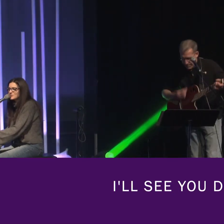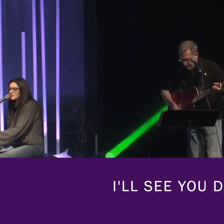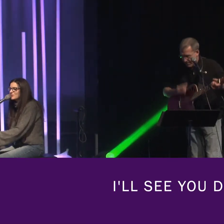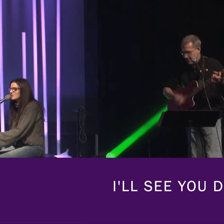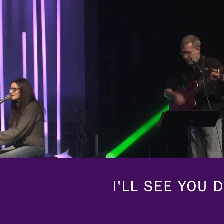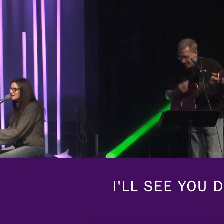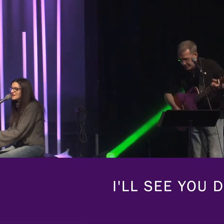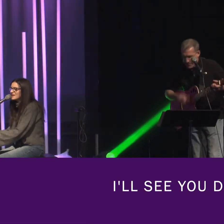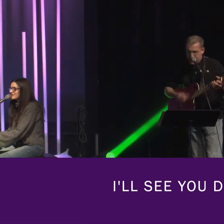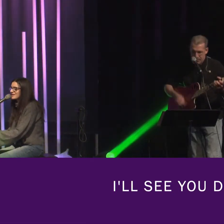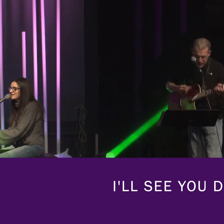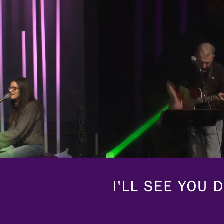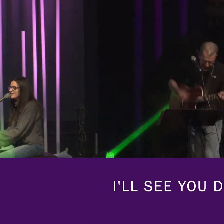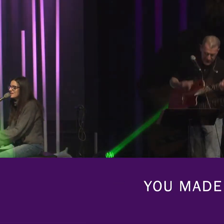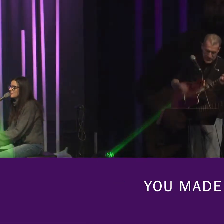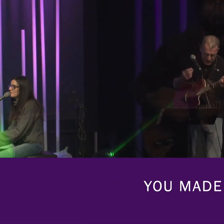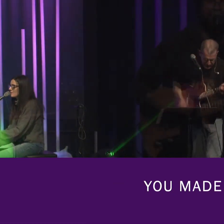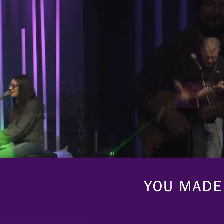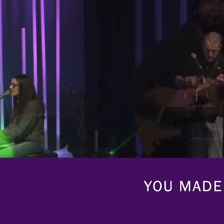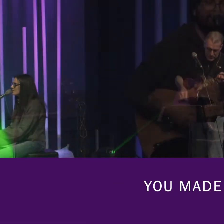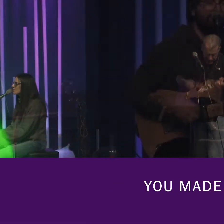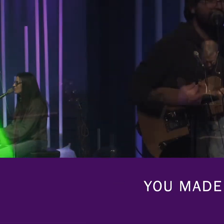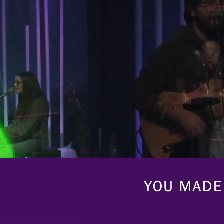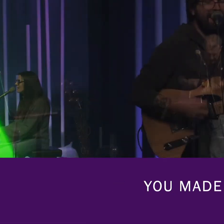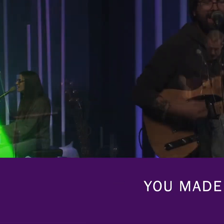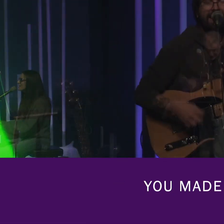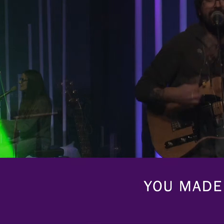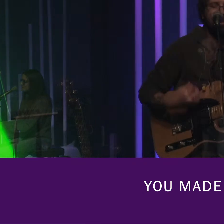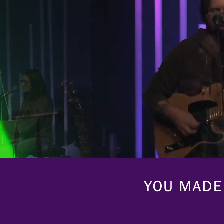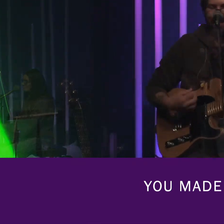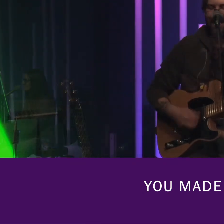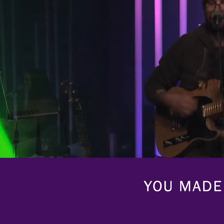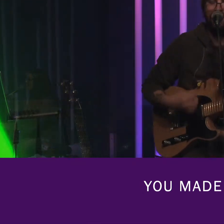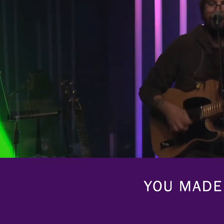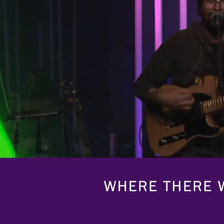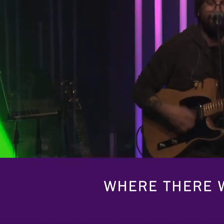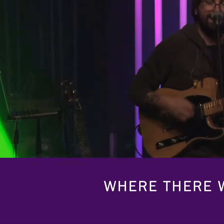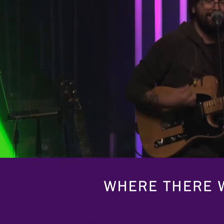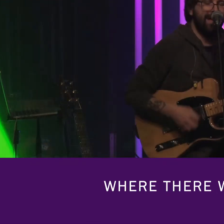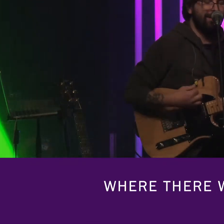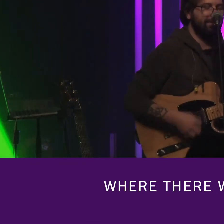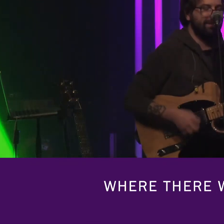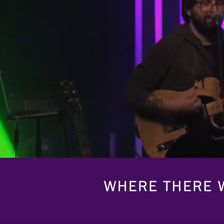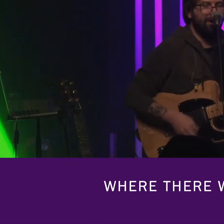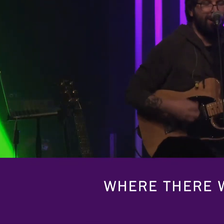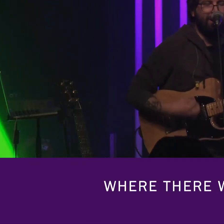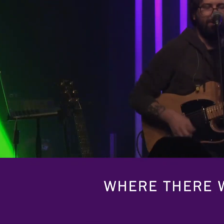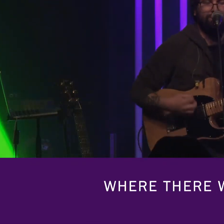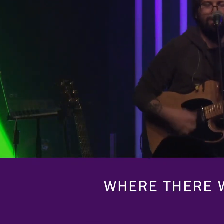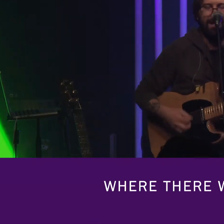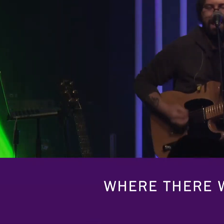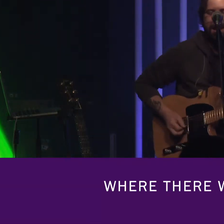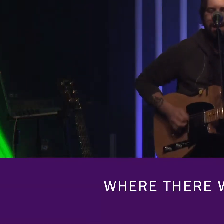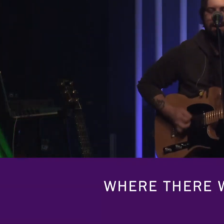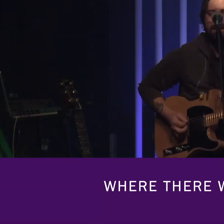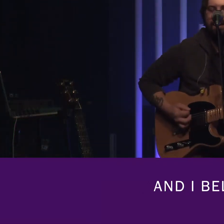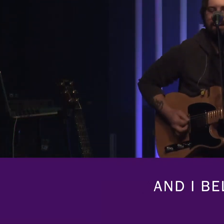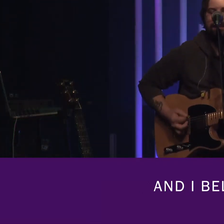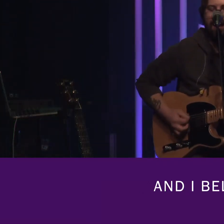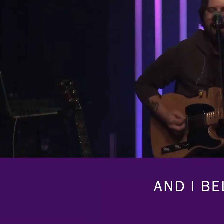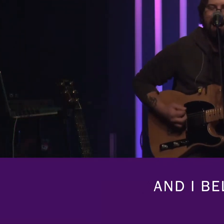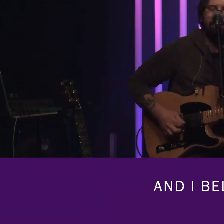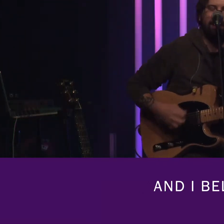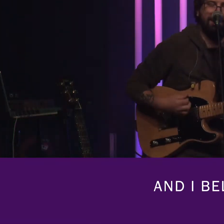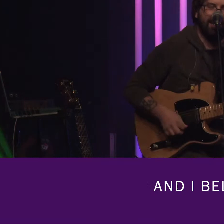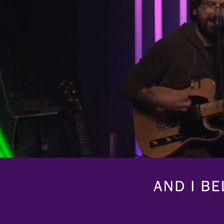you do it again. You made a way when there was no way.